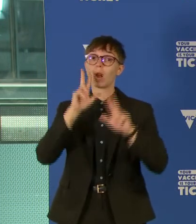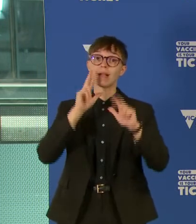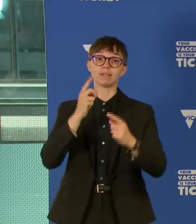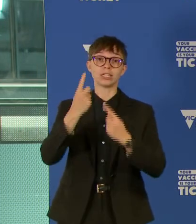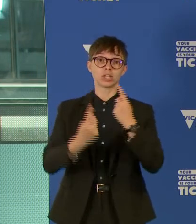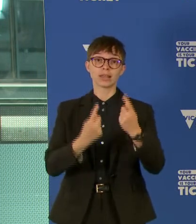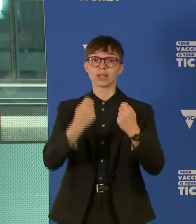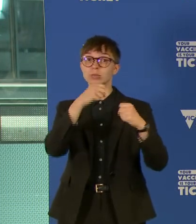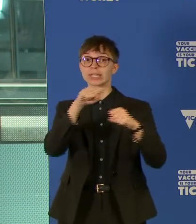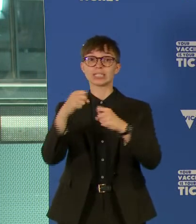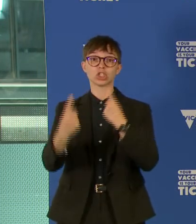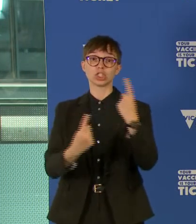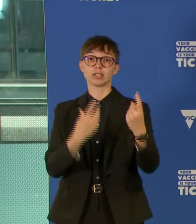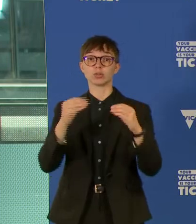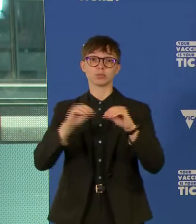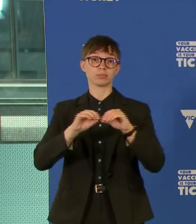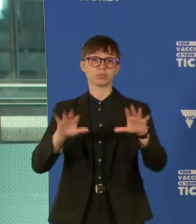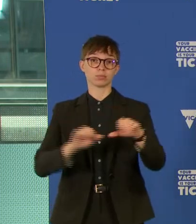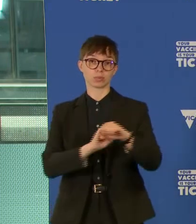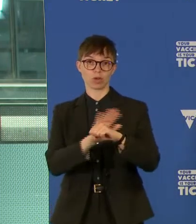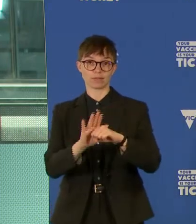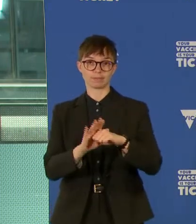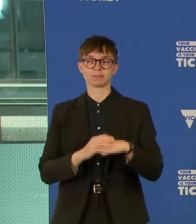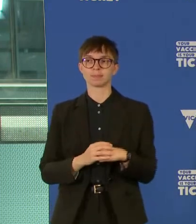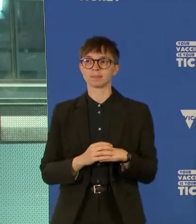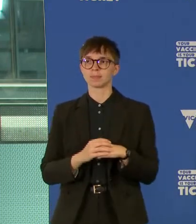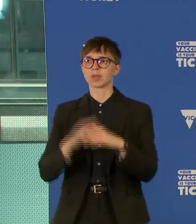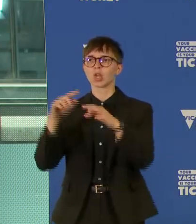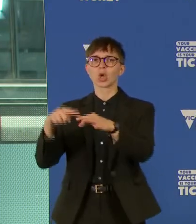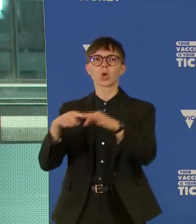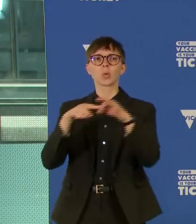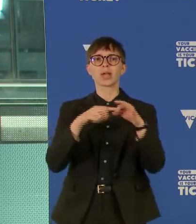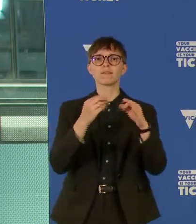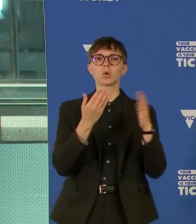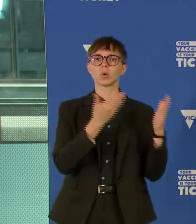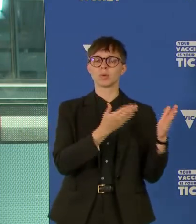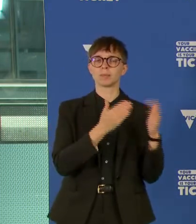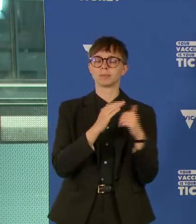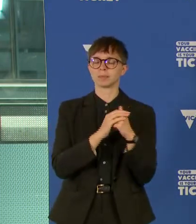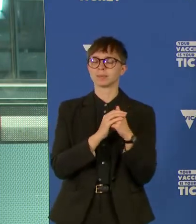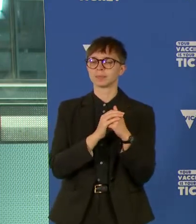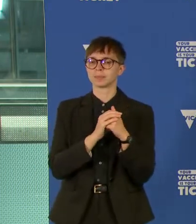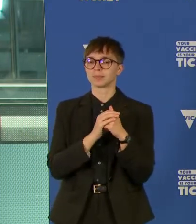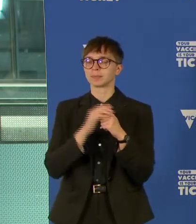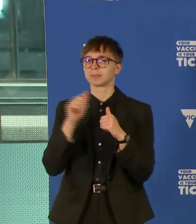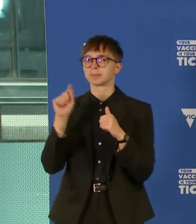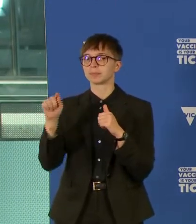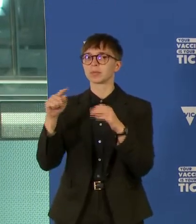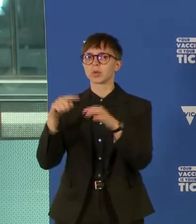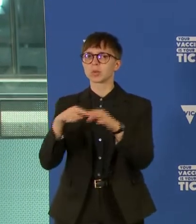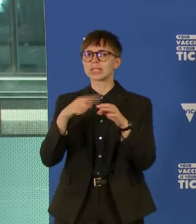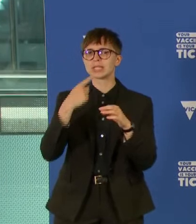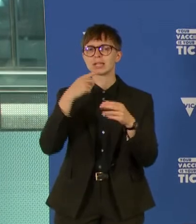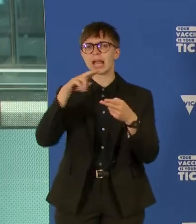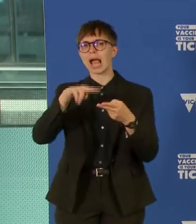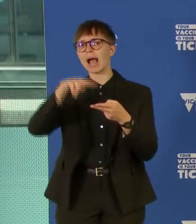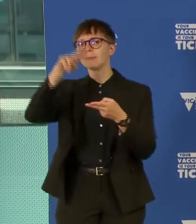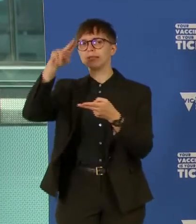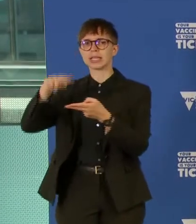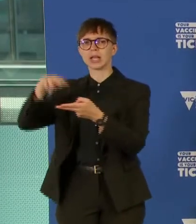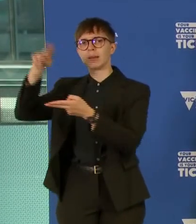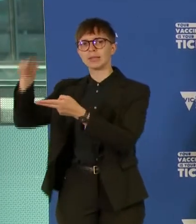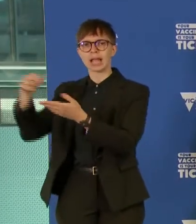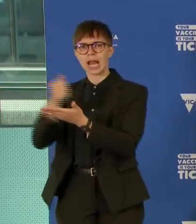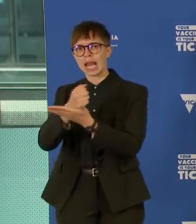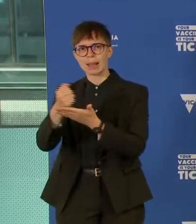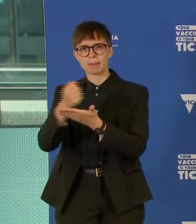I just want to ask about our daily numbers. We saw them dip down to 8,000, they're back up to 10, we know numbers go up and down. Where do we plateau and when do you think that will